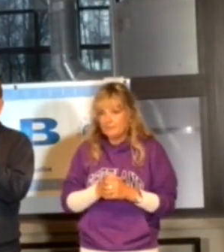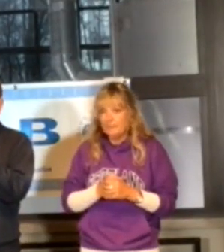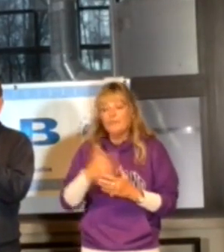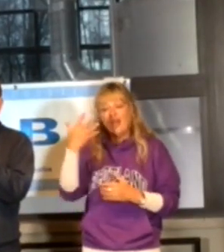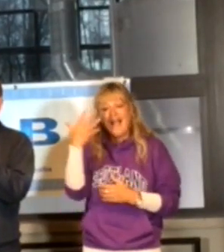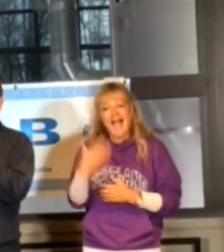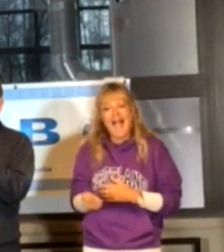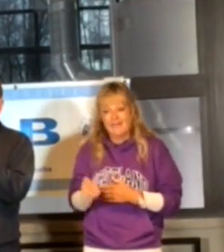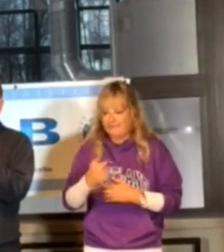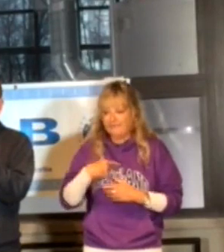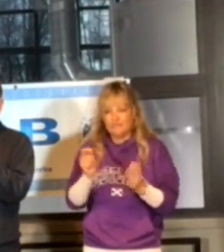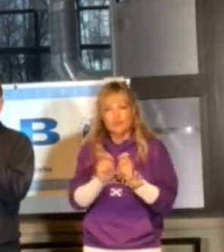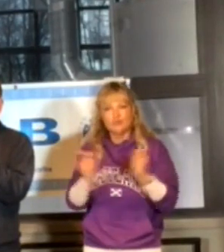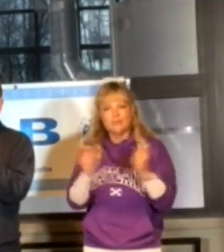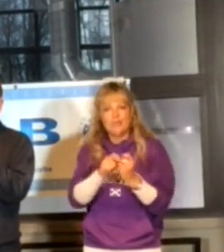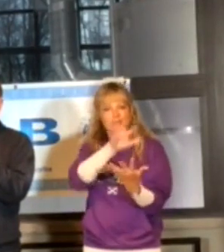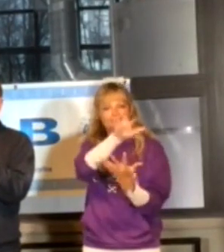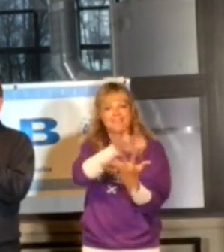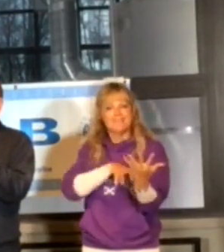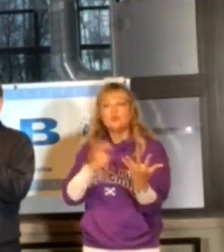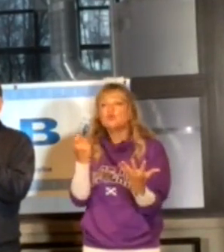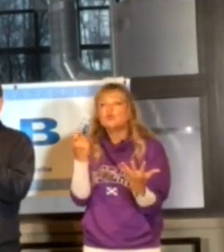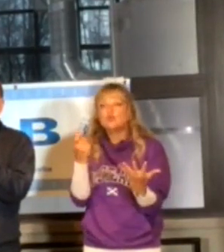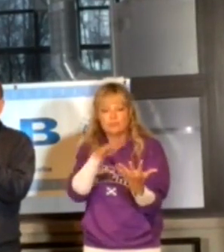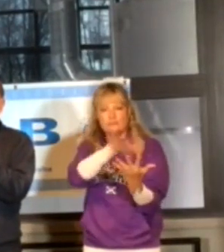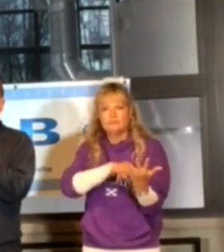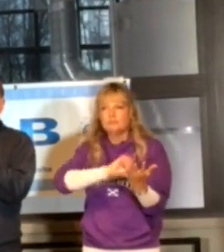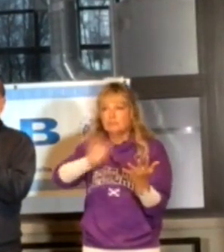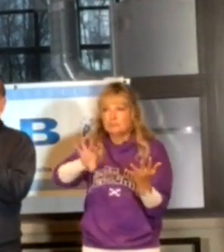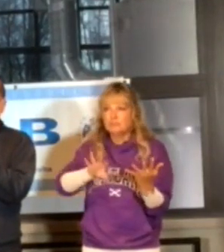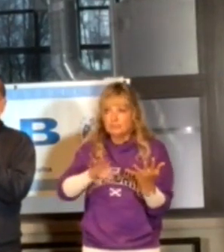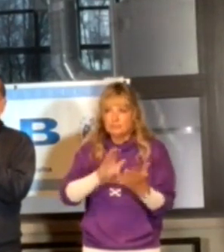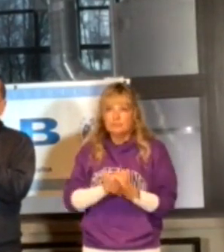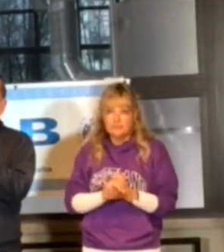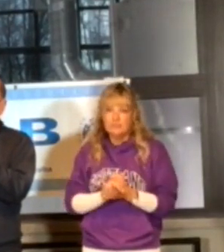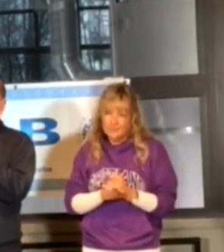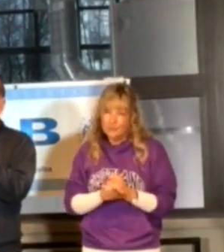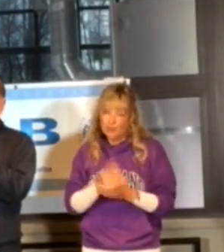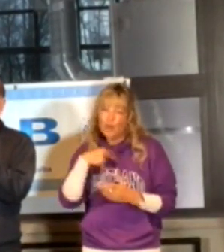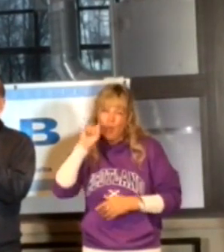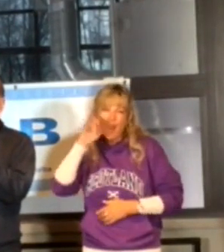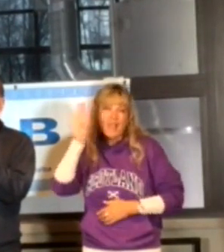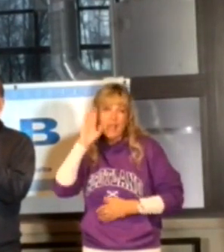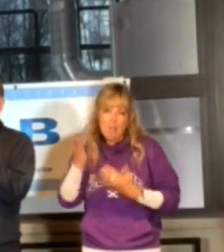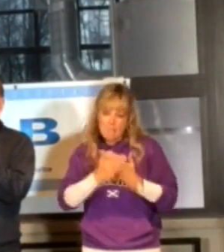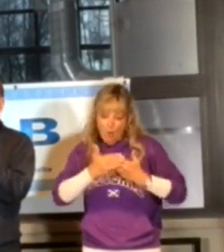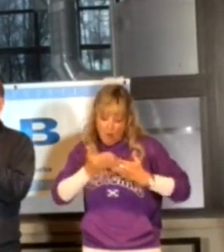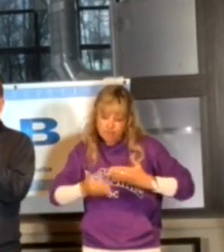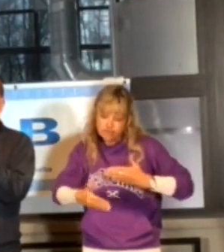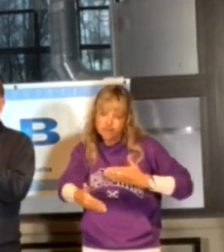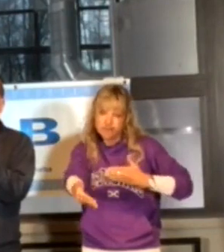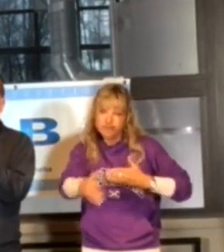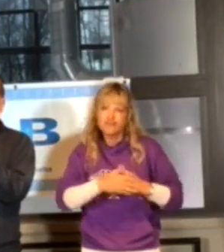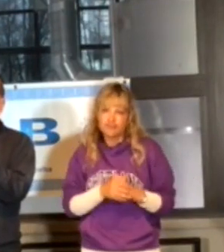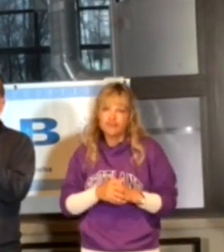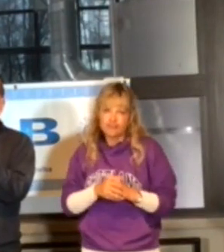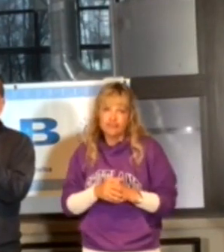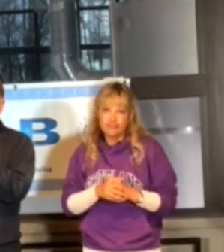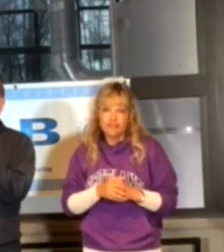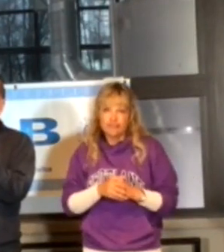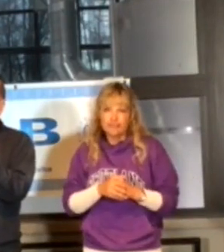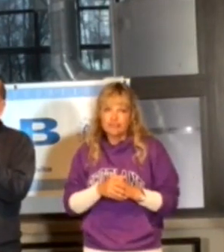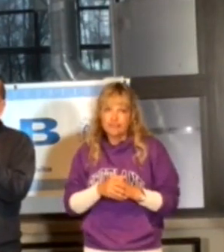package due to go out very shortly. So you will hear much, much more about the digital covenant as things go